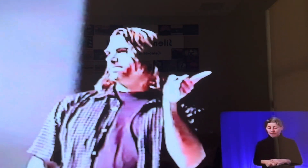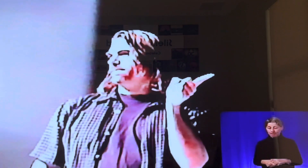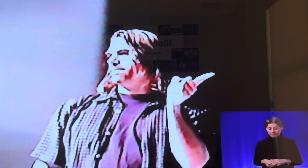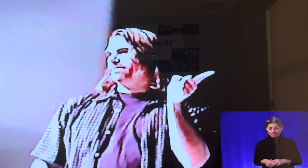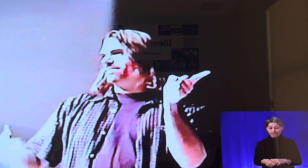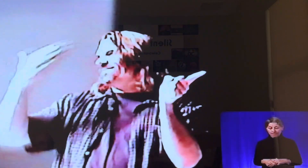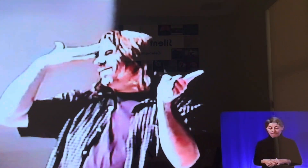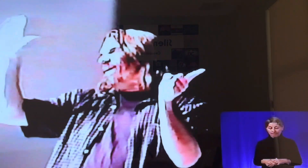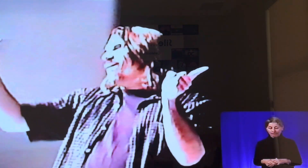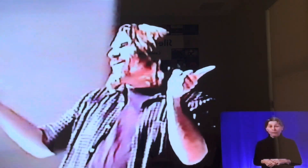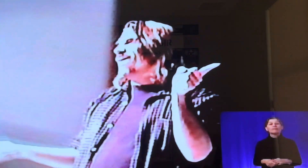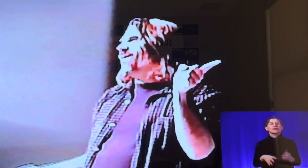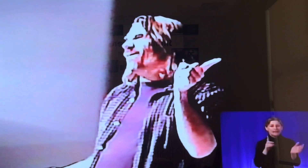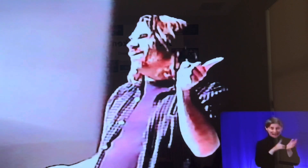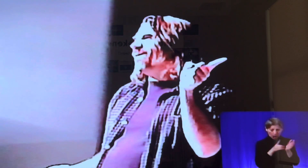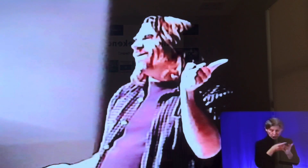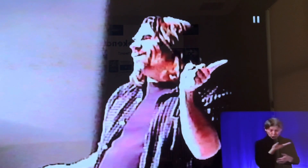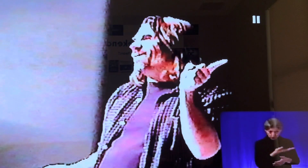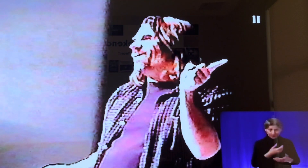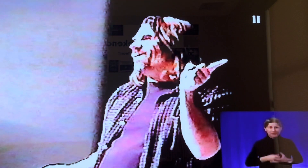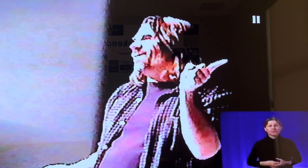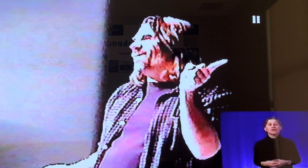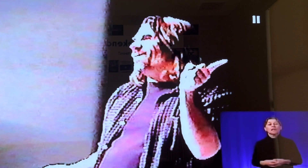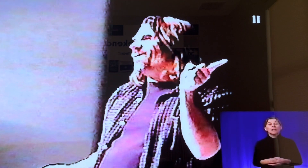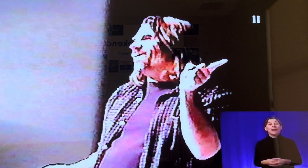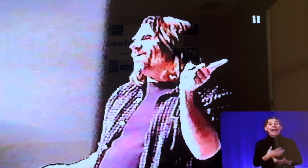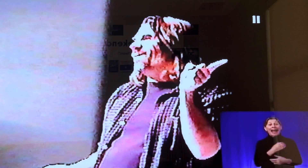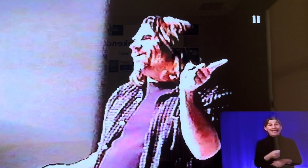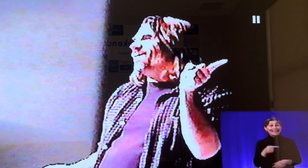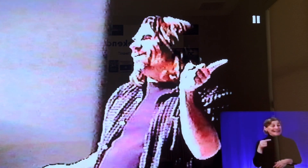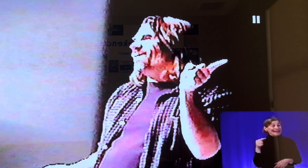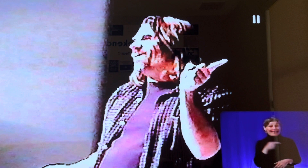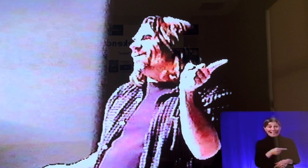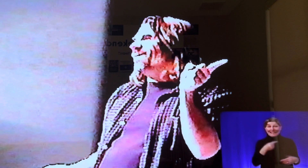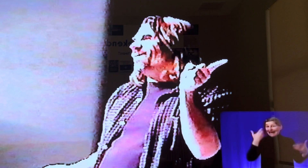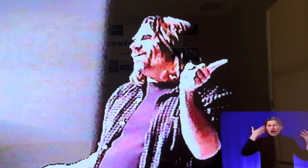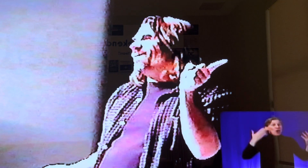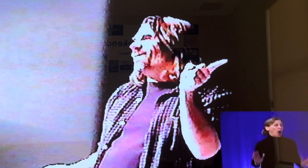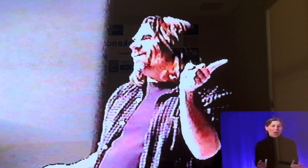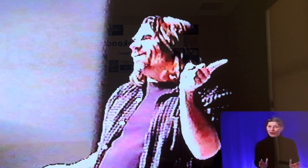It was a doctor, and he didn't know. If you just